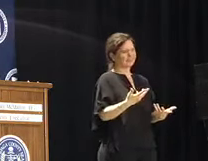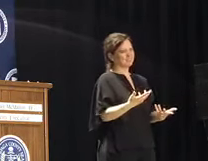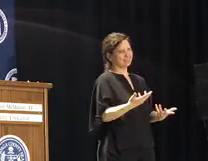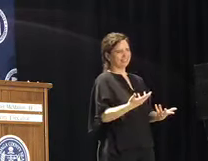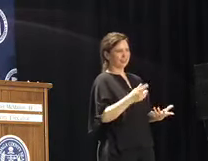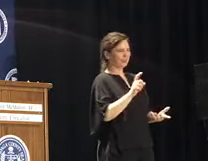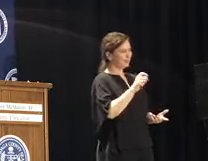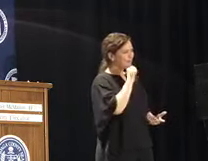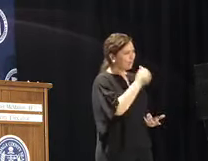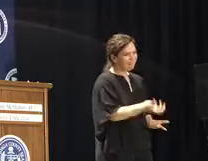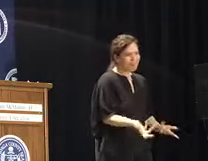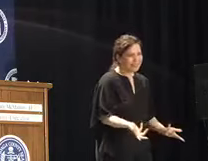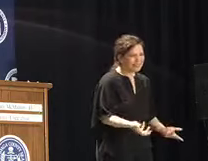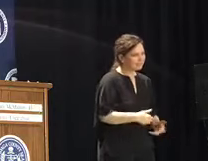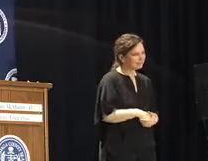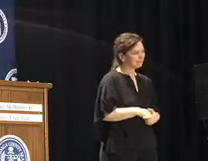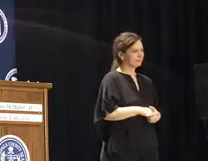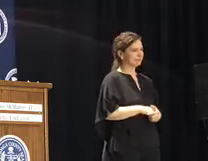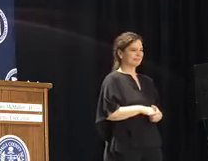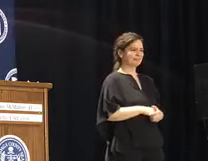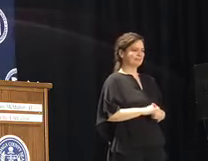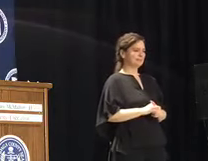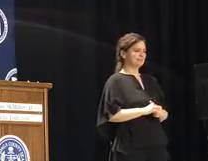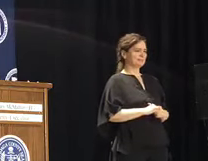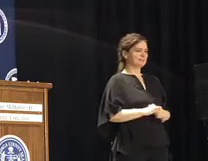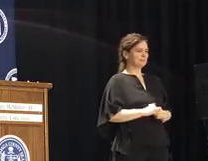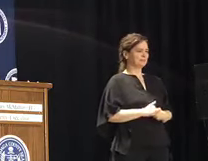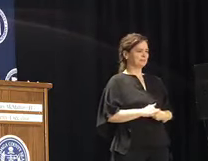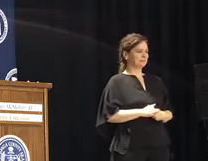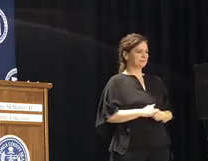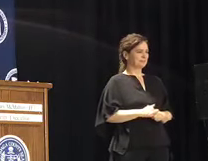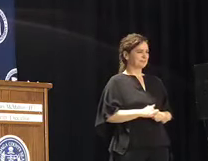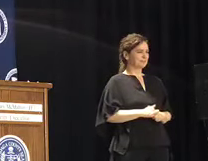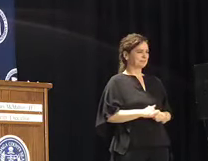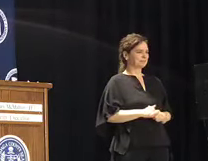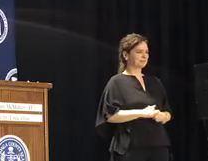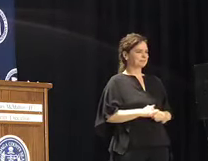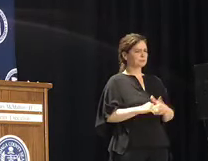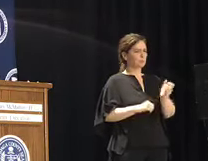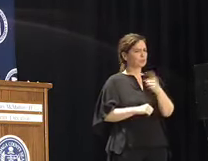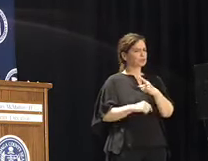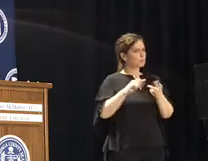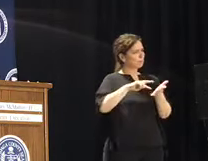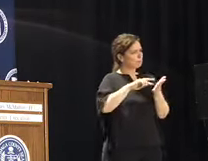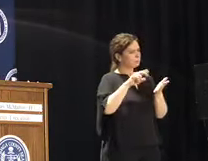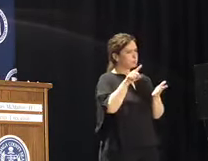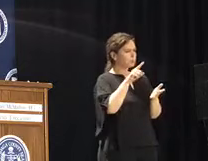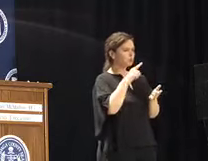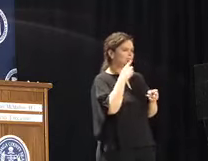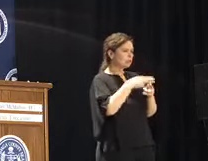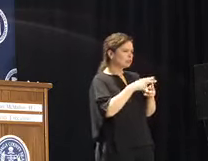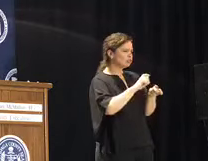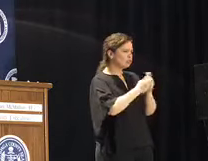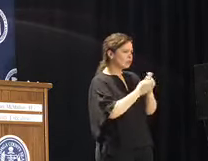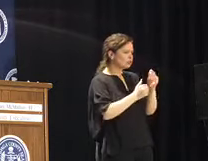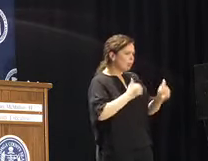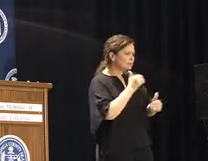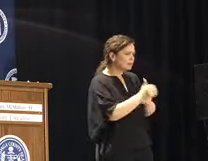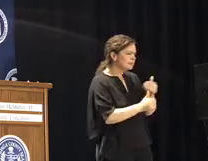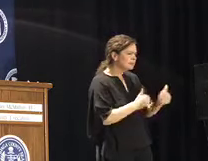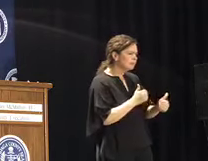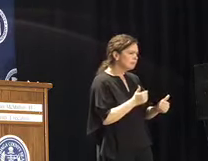As you mentioned, a change in process, where now 911 is on board, police departments are on board. What kind of conversations did you